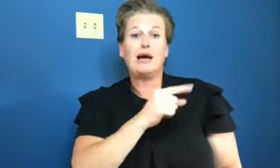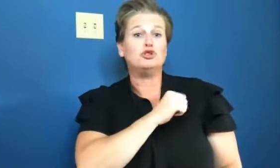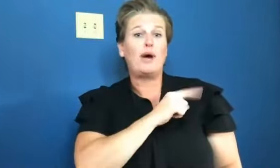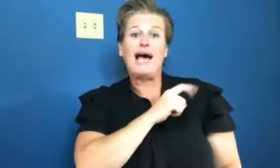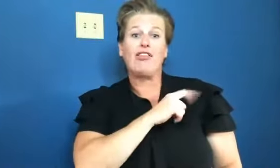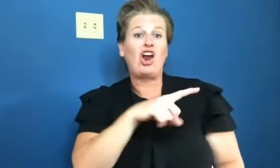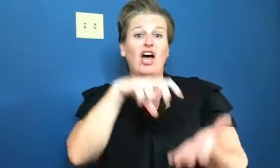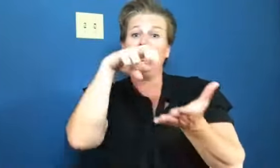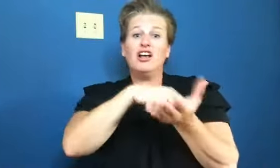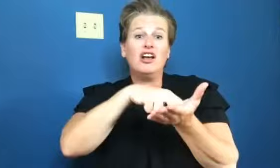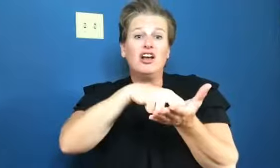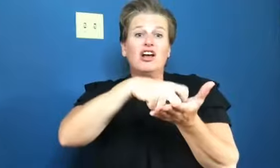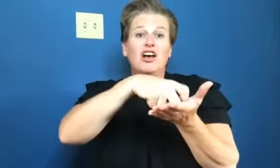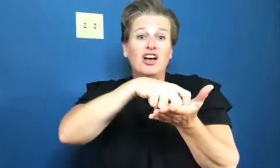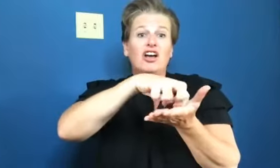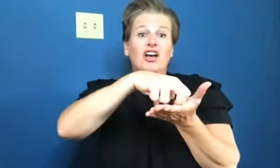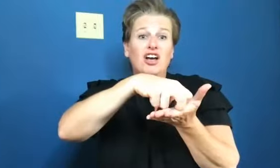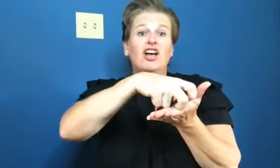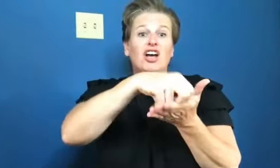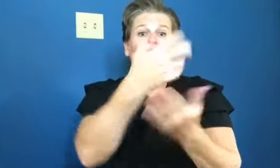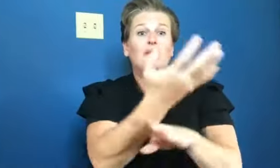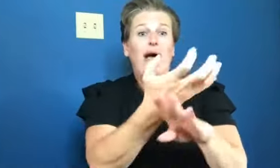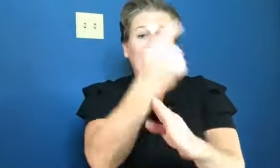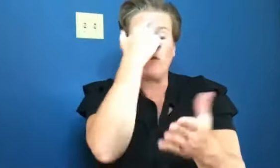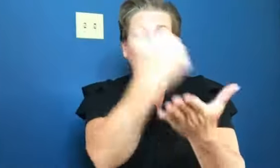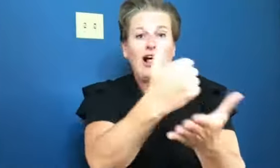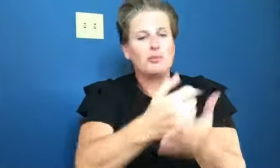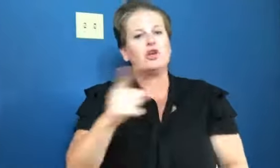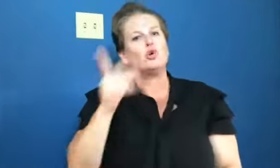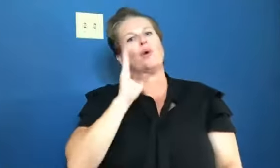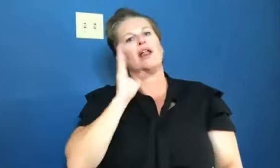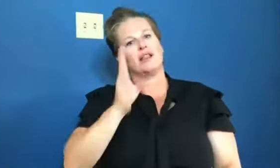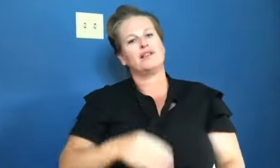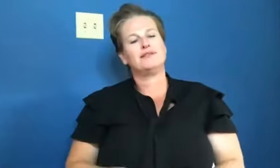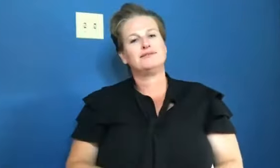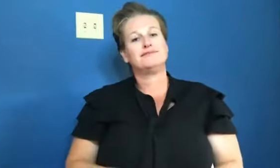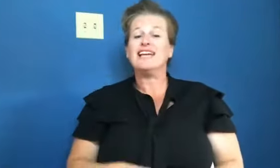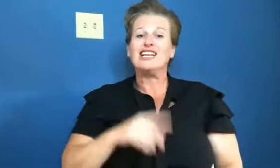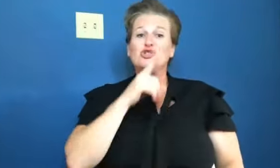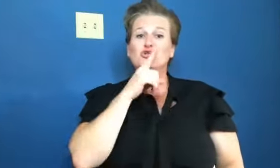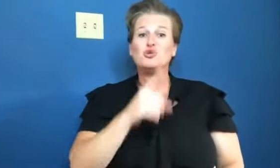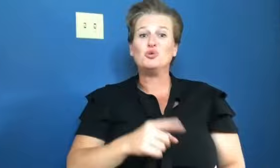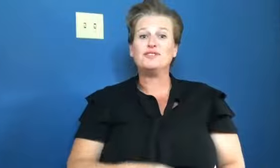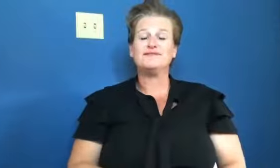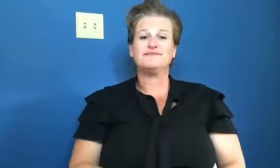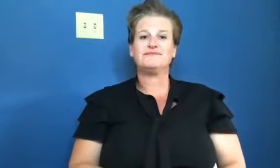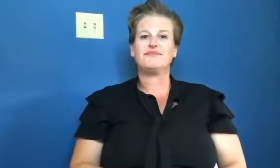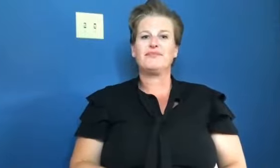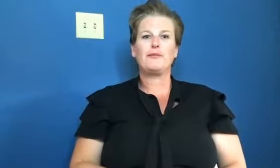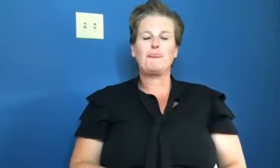little while. You'll get there. Don't worry about it. And this is true. One thing that I realized coming into Al-Anon, why